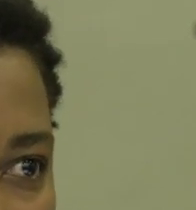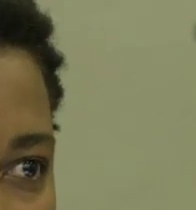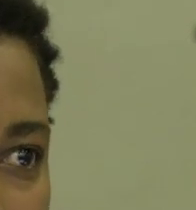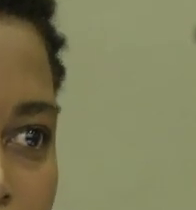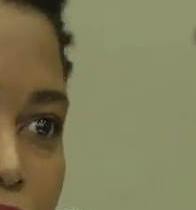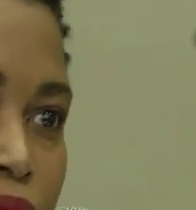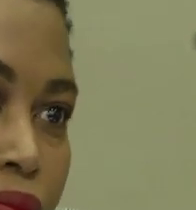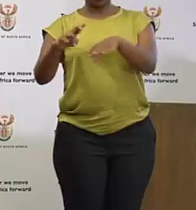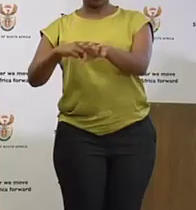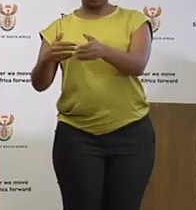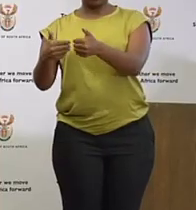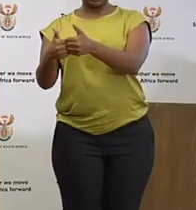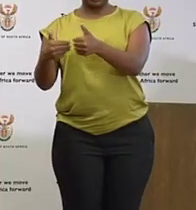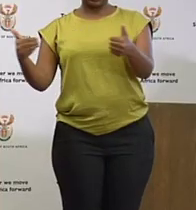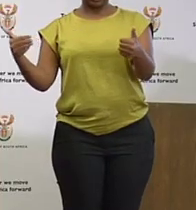apartheid era.